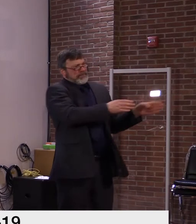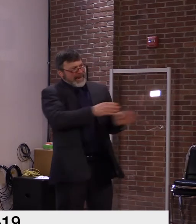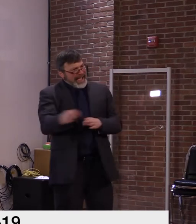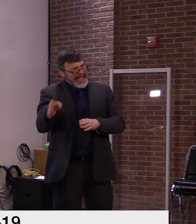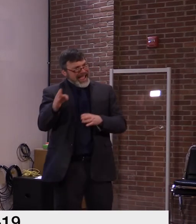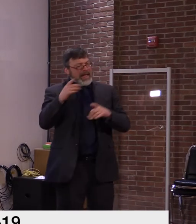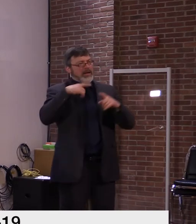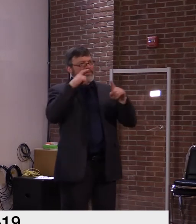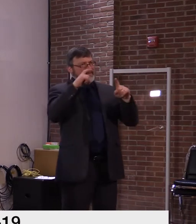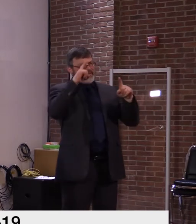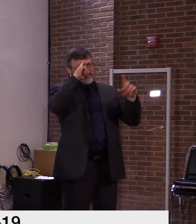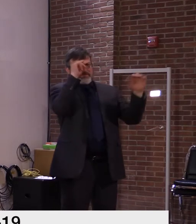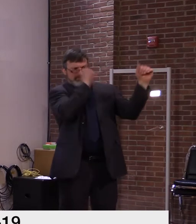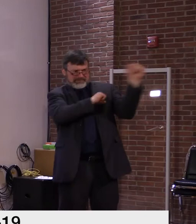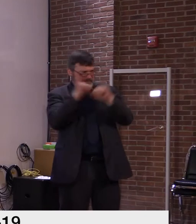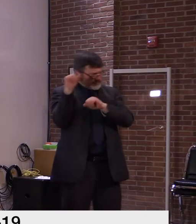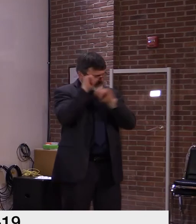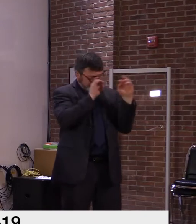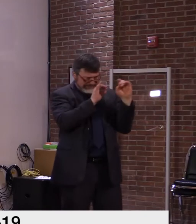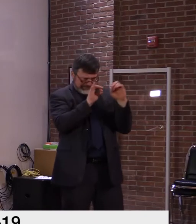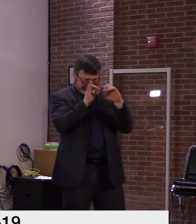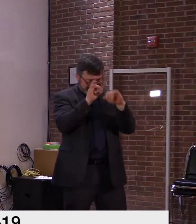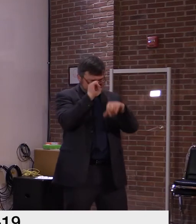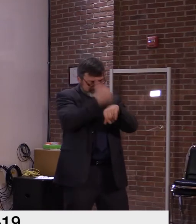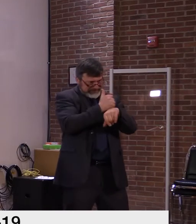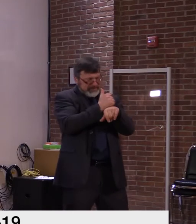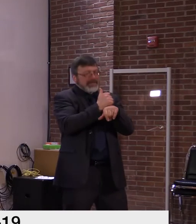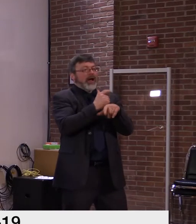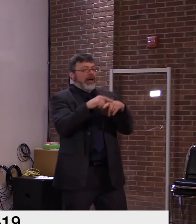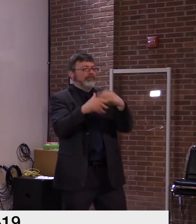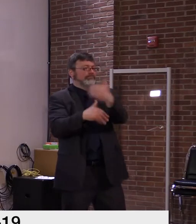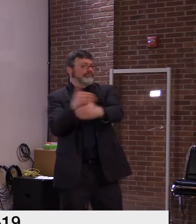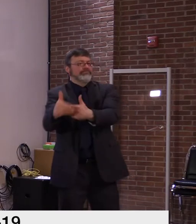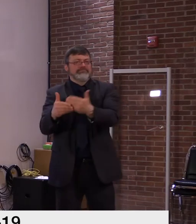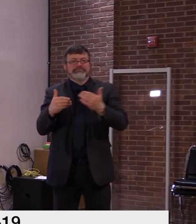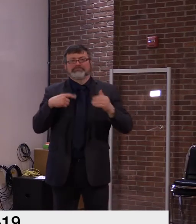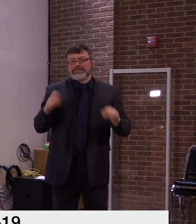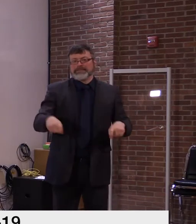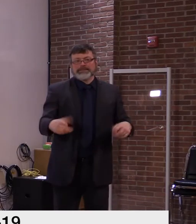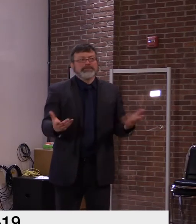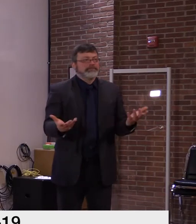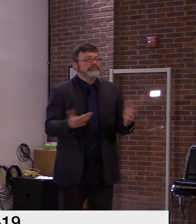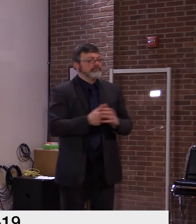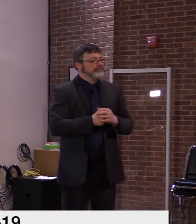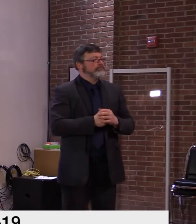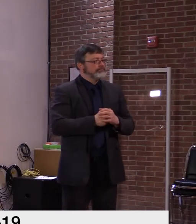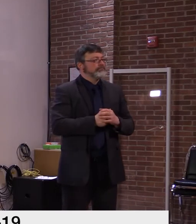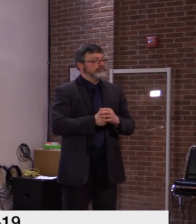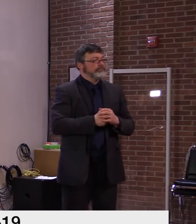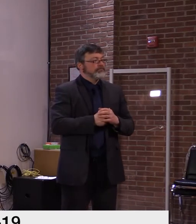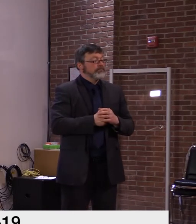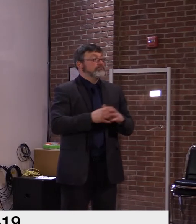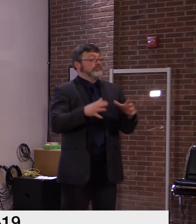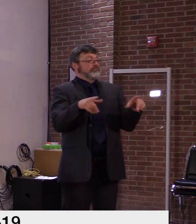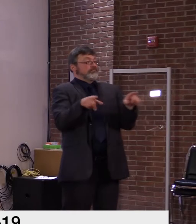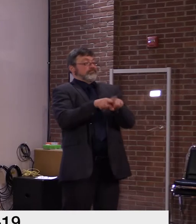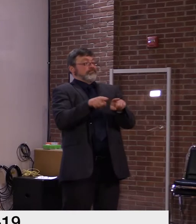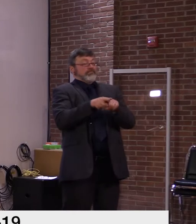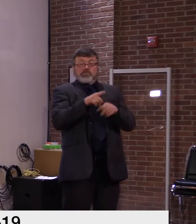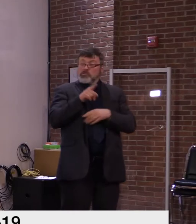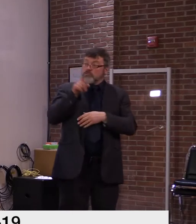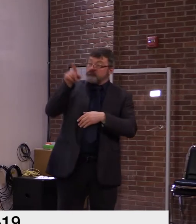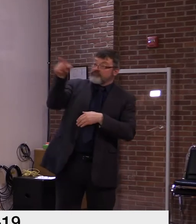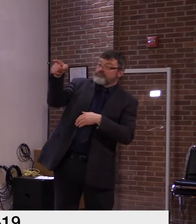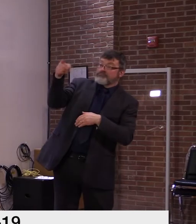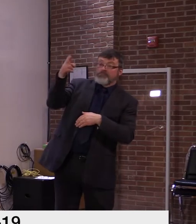we have, as you know, Holly indicated, we have an opportunity in Vermont really to partner with a lot of different support groups and people providing services,